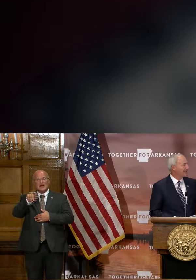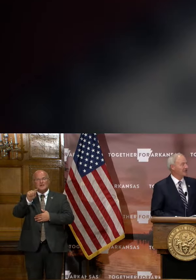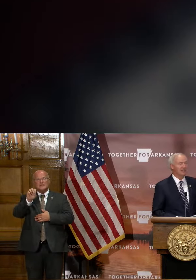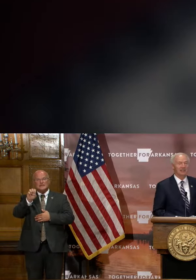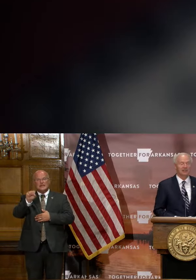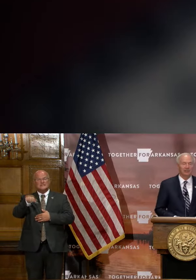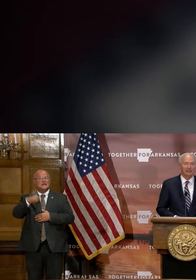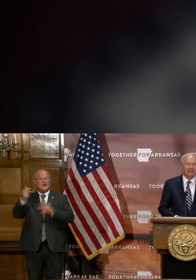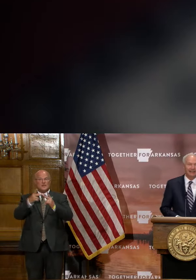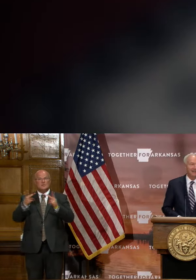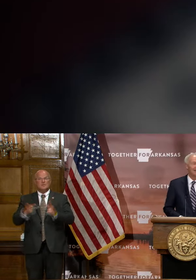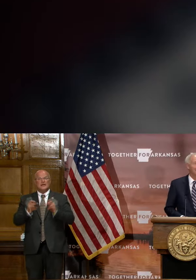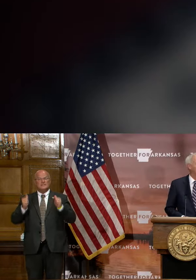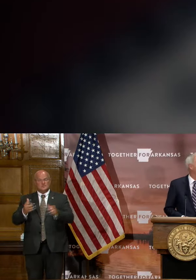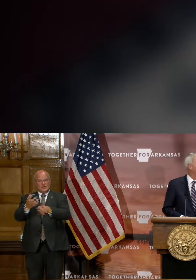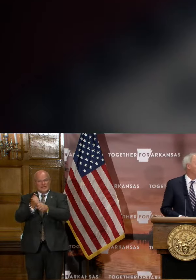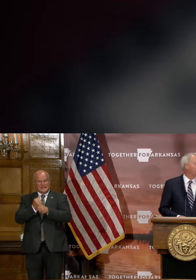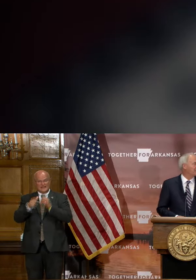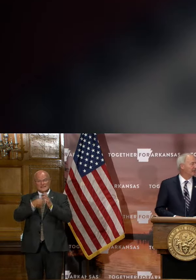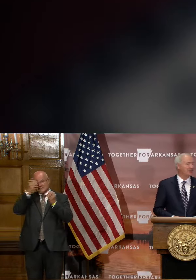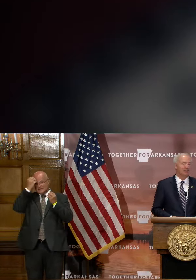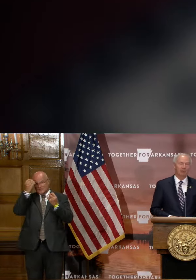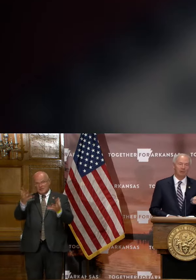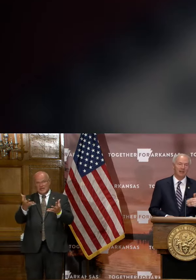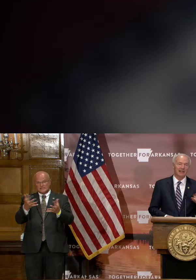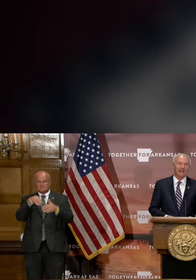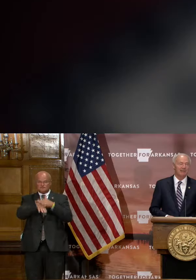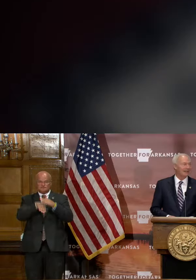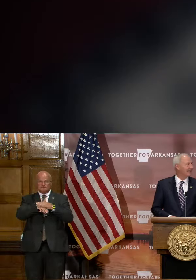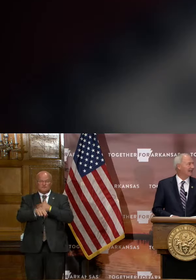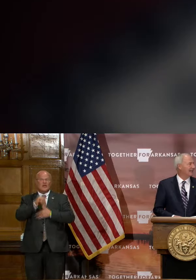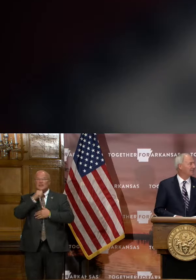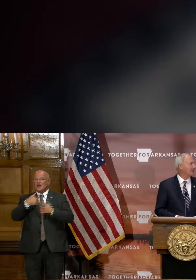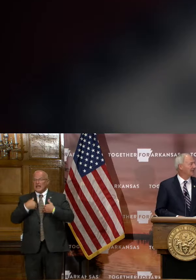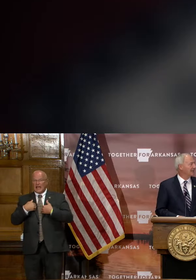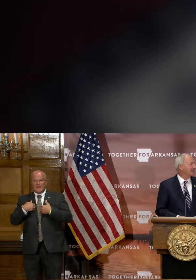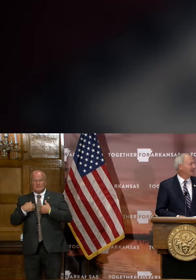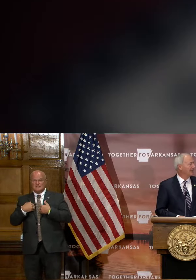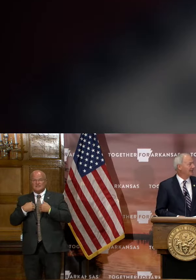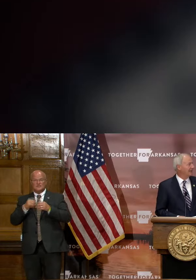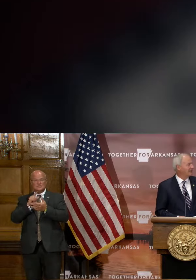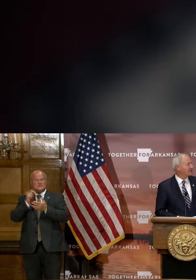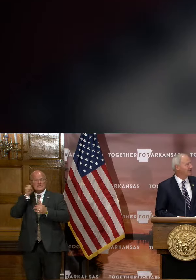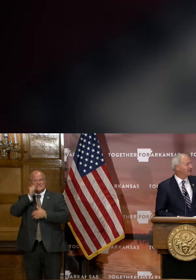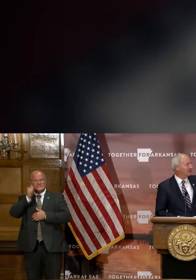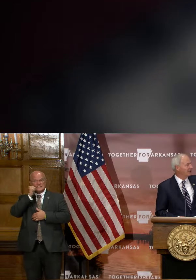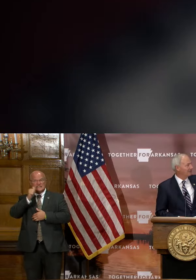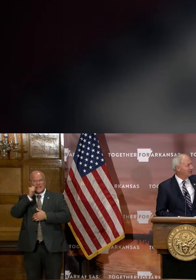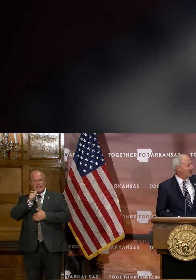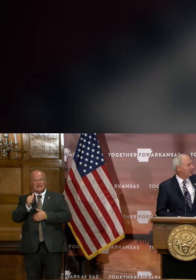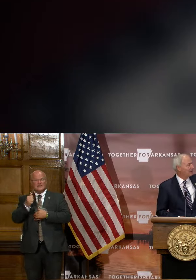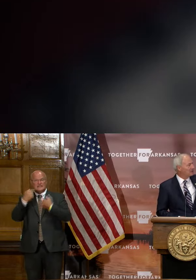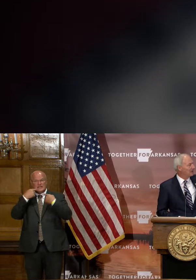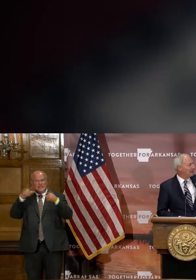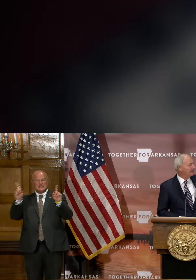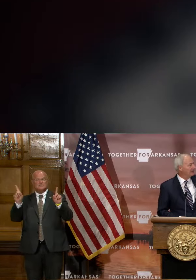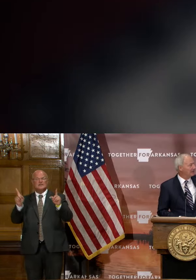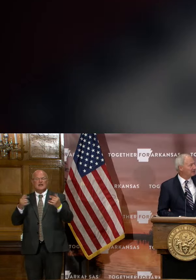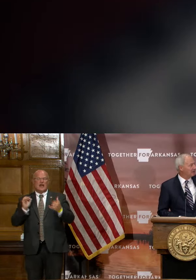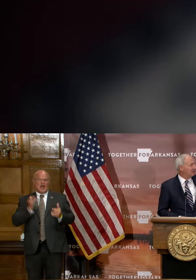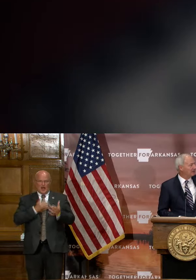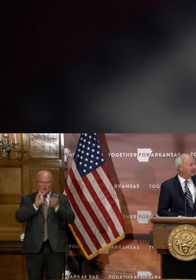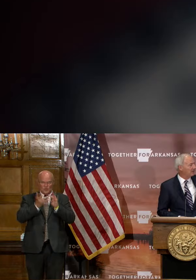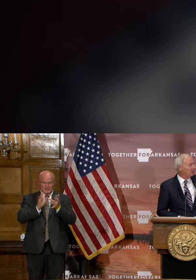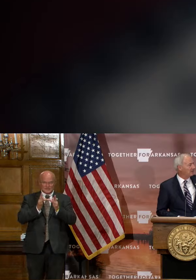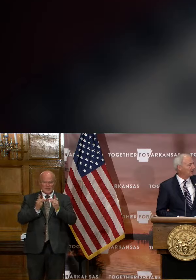other places that you can get this information when we're not having our daily update. This is from our website,